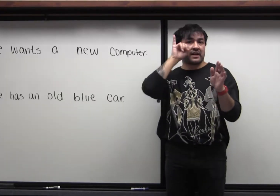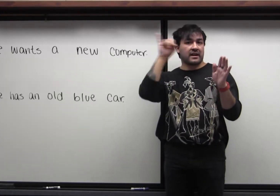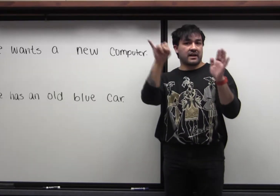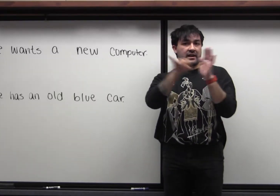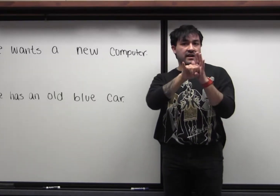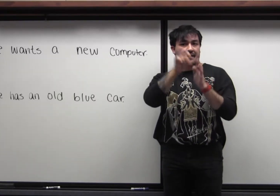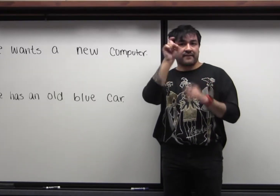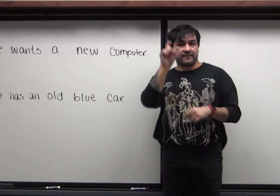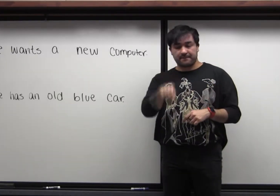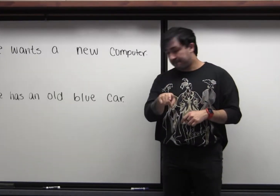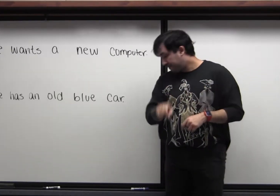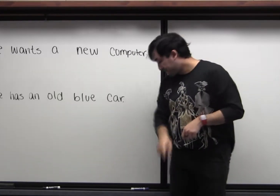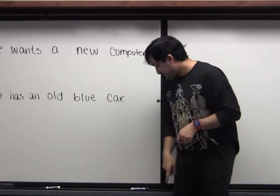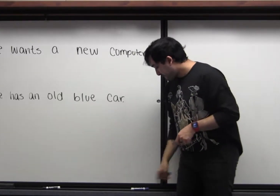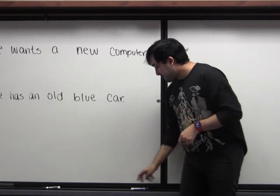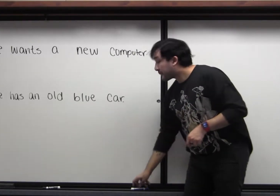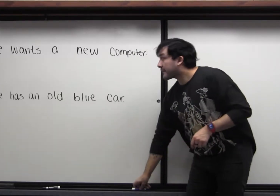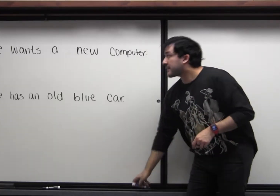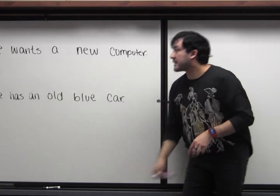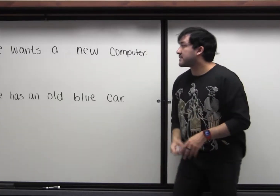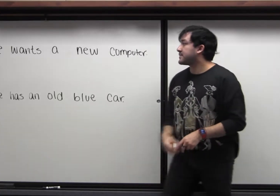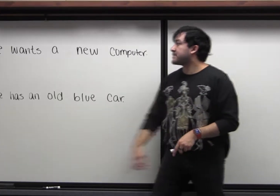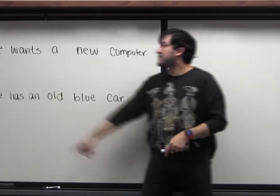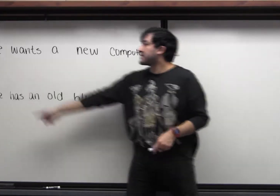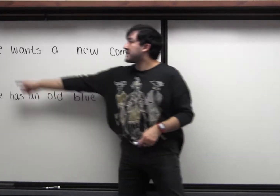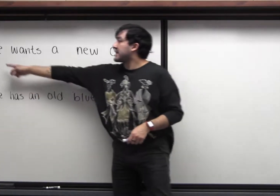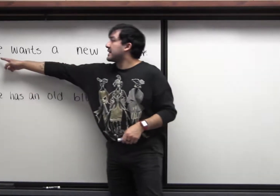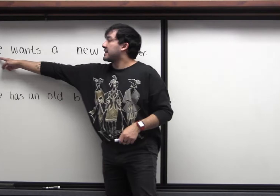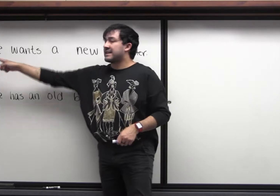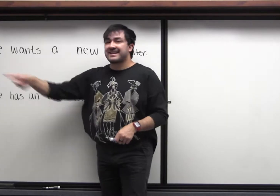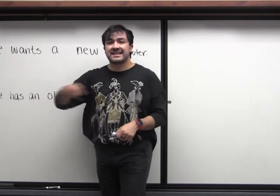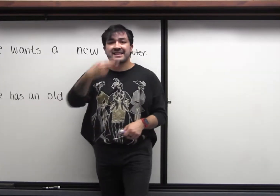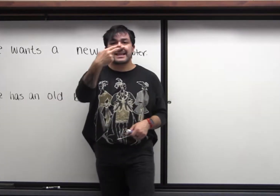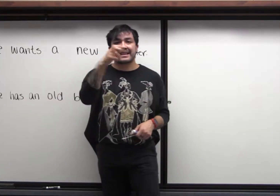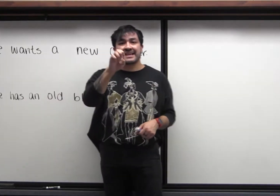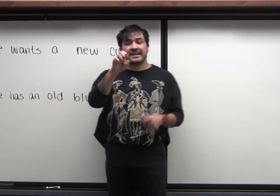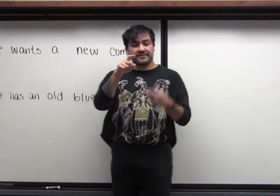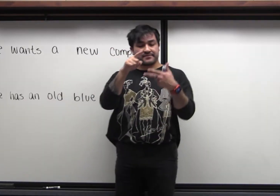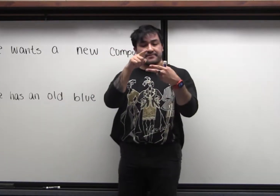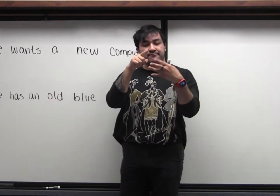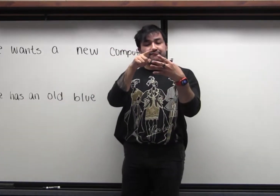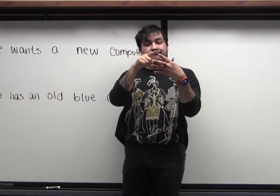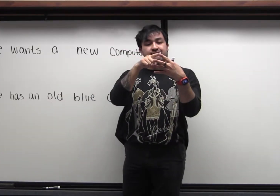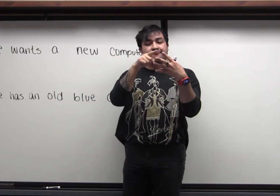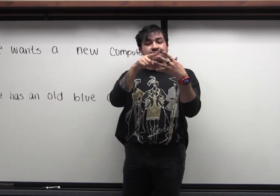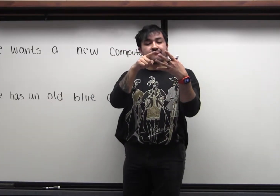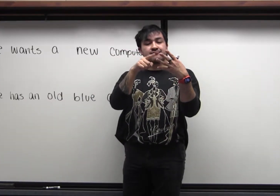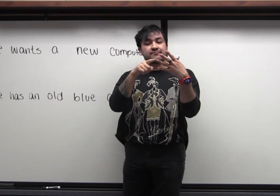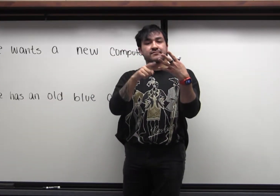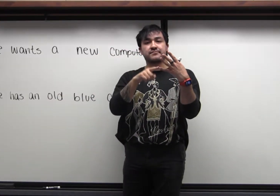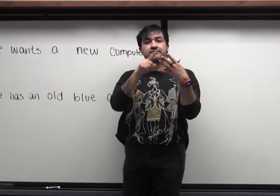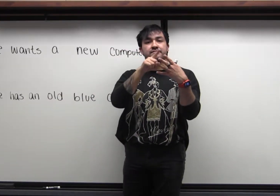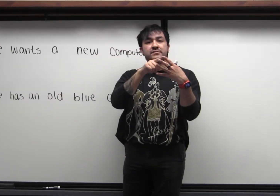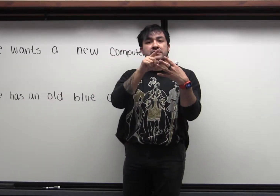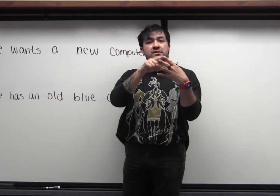remember, first, what we're going to do is identify them. And if you don't remember that process, that's in the first basic ASL sentence structure.